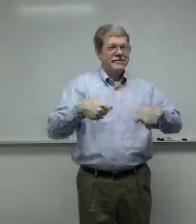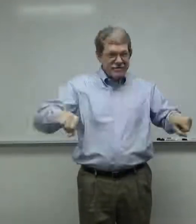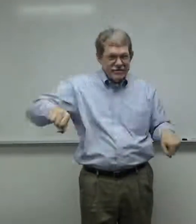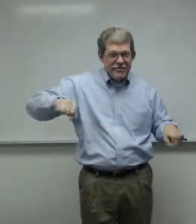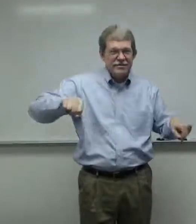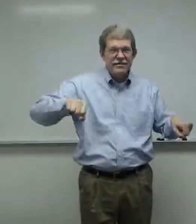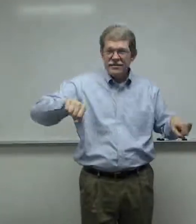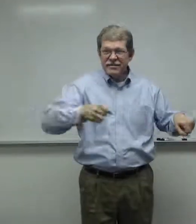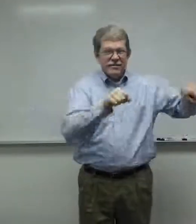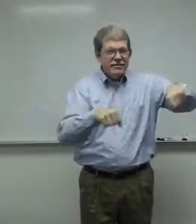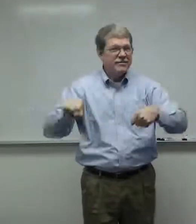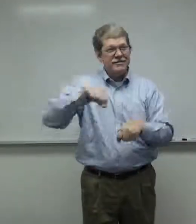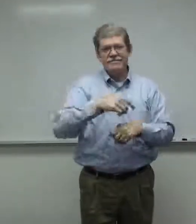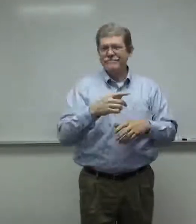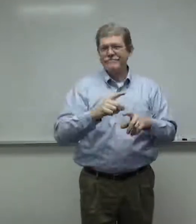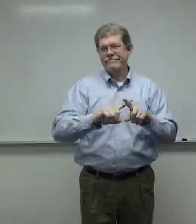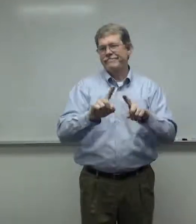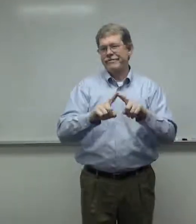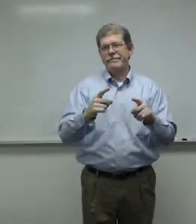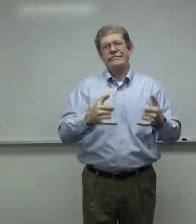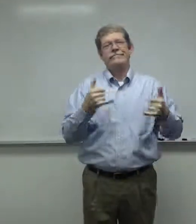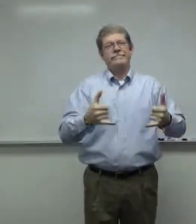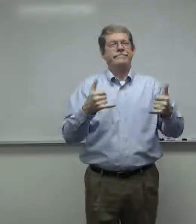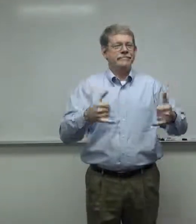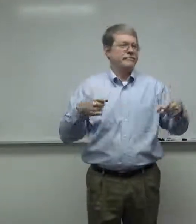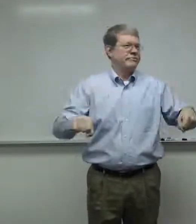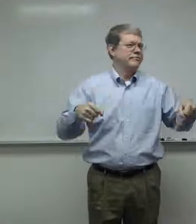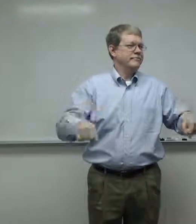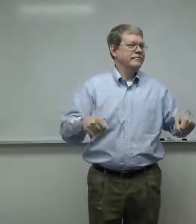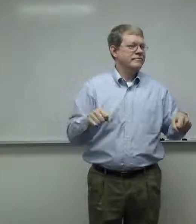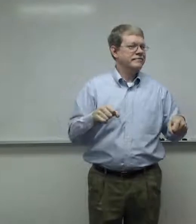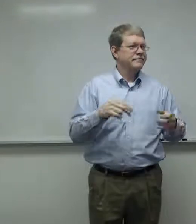Okay, ATV. Motorcycle, yeah. Yeah.